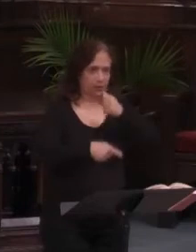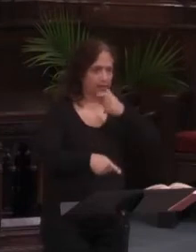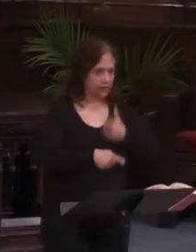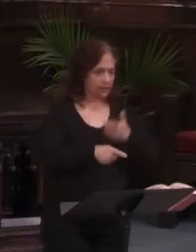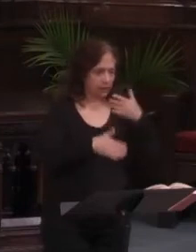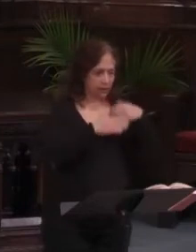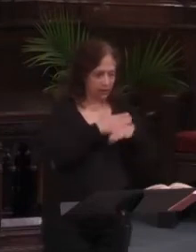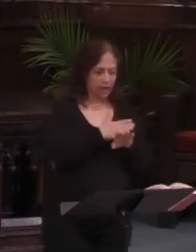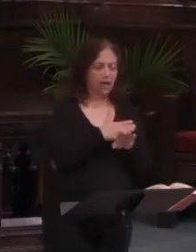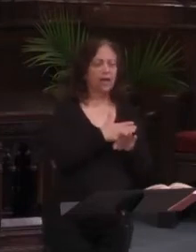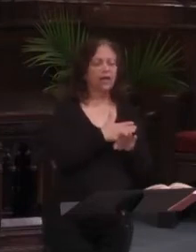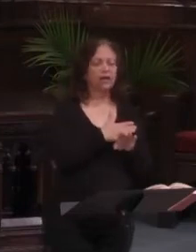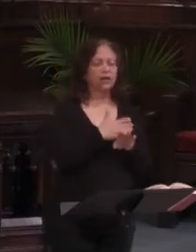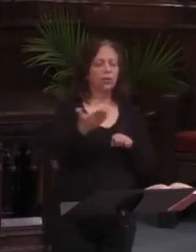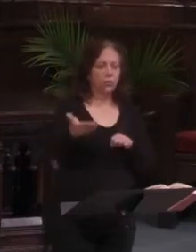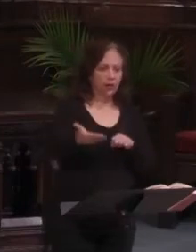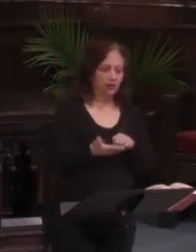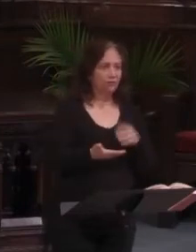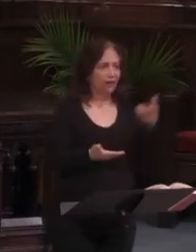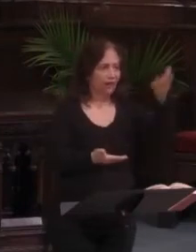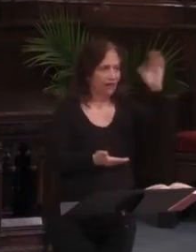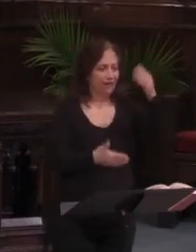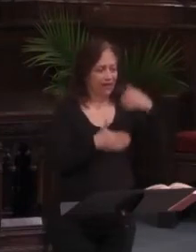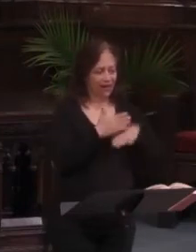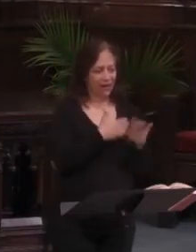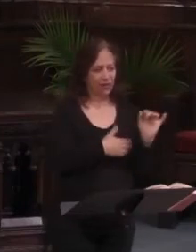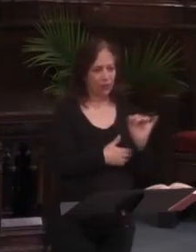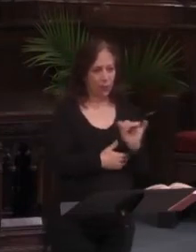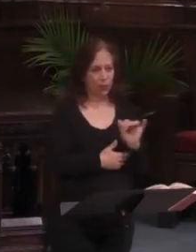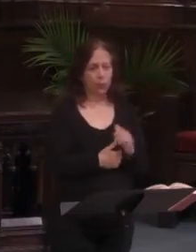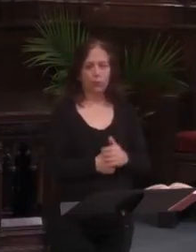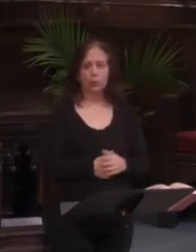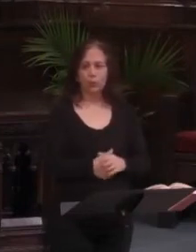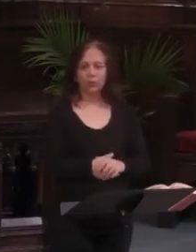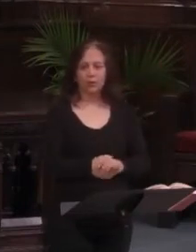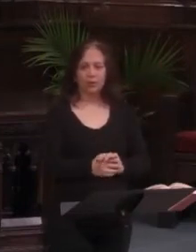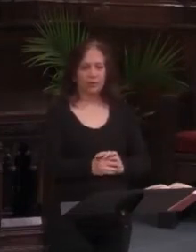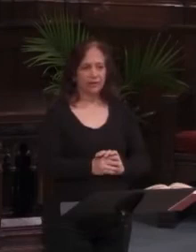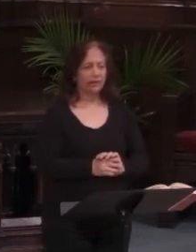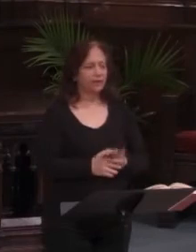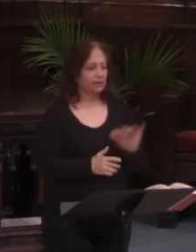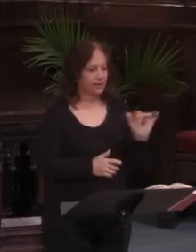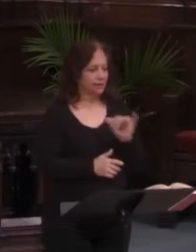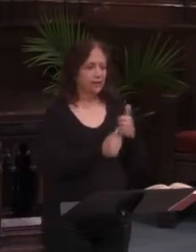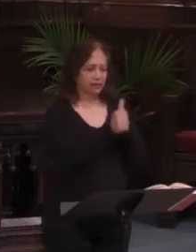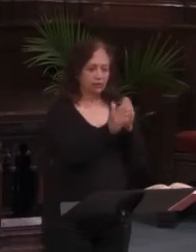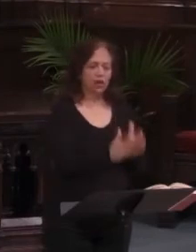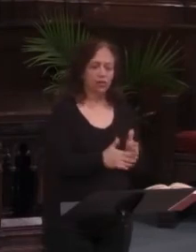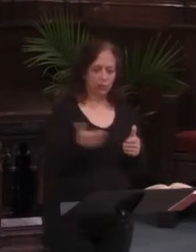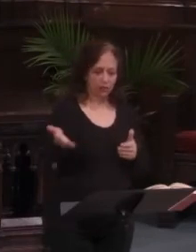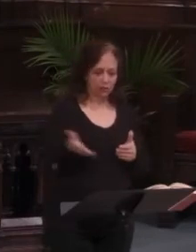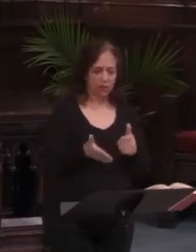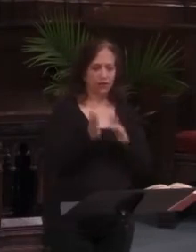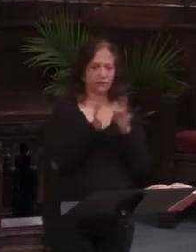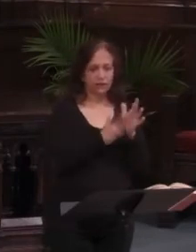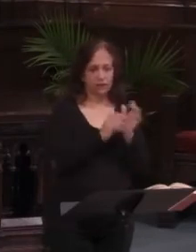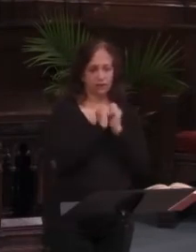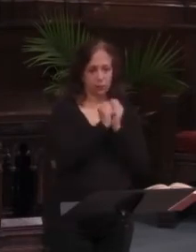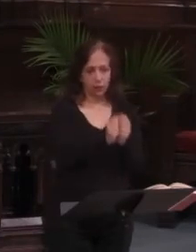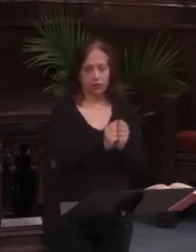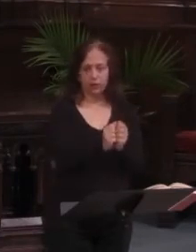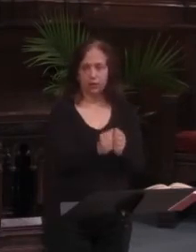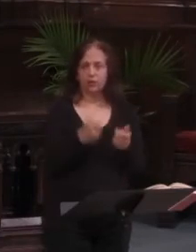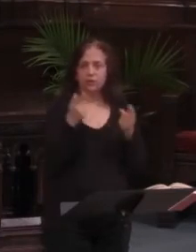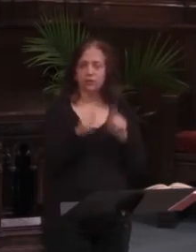in, we invite God in, just as these disciples invited in Jesus.